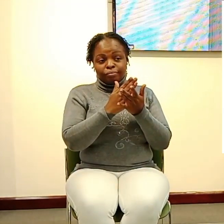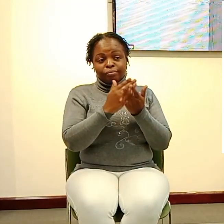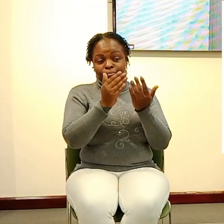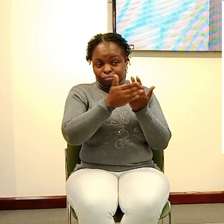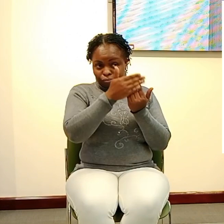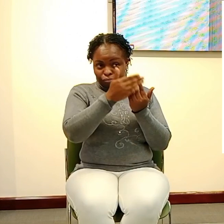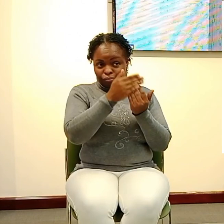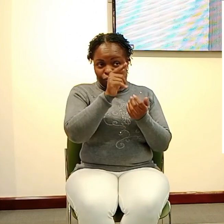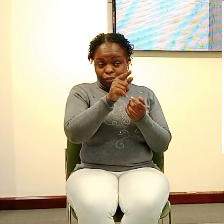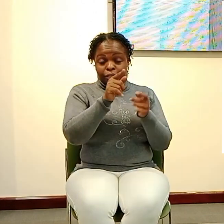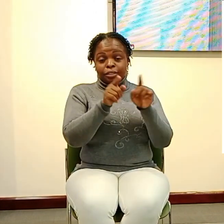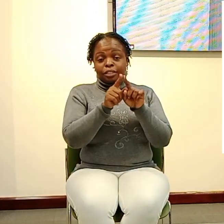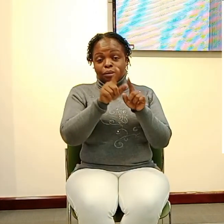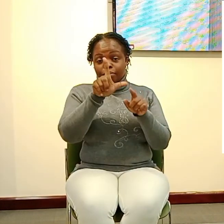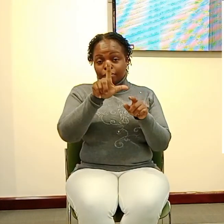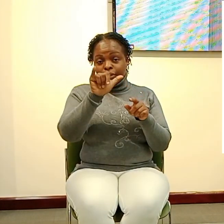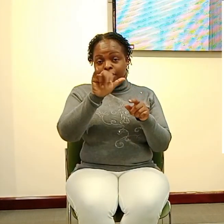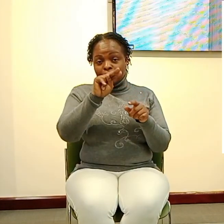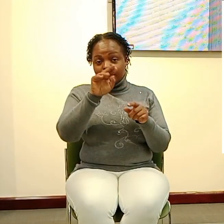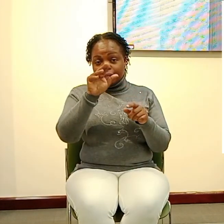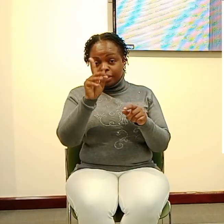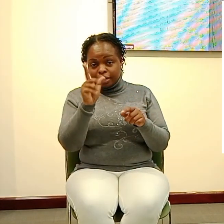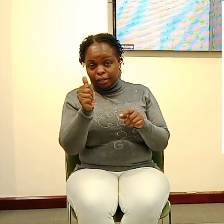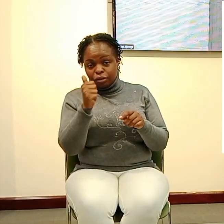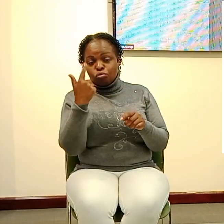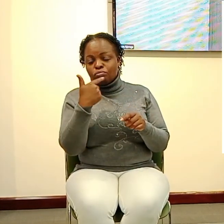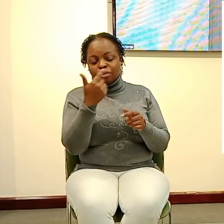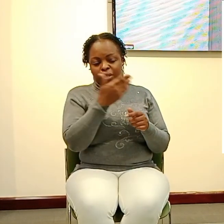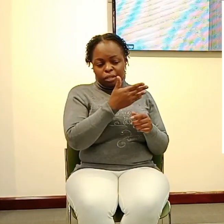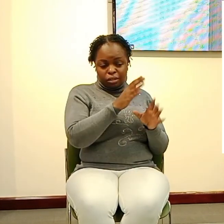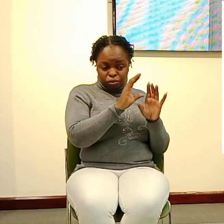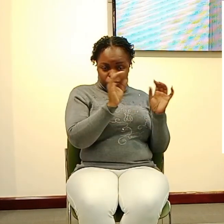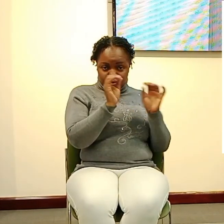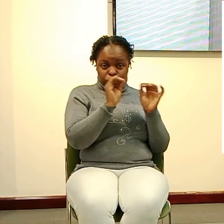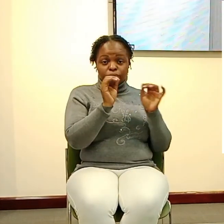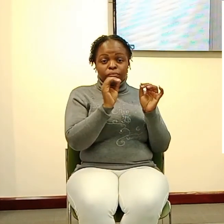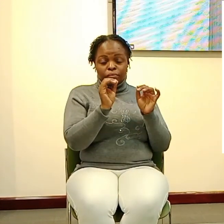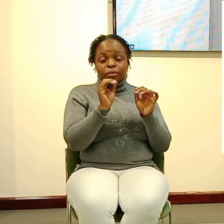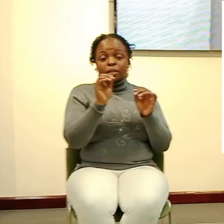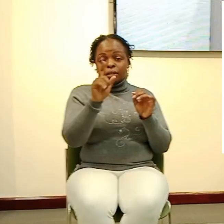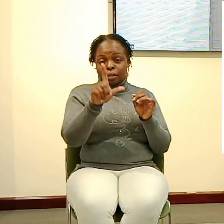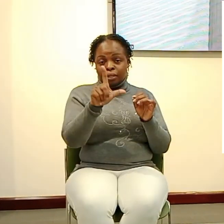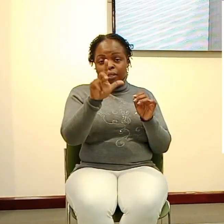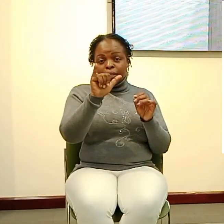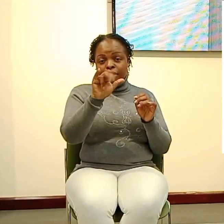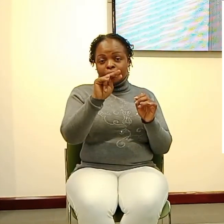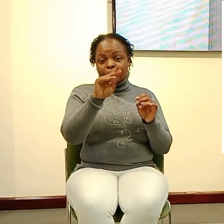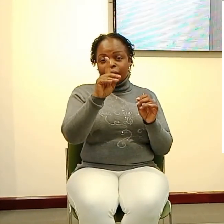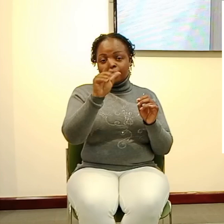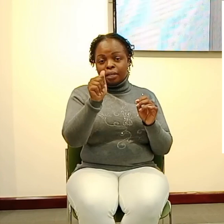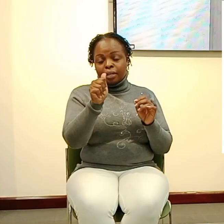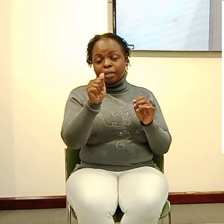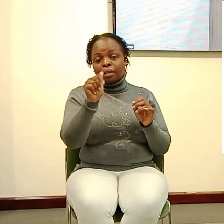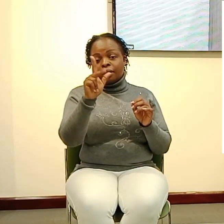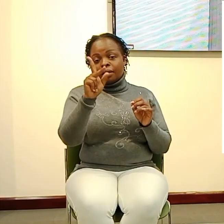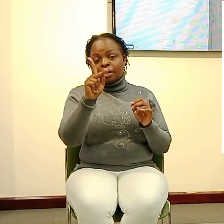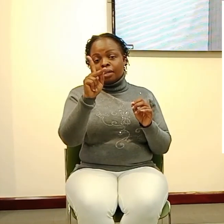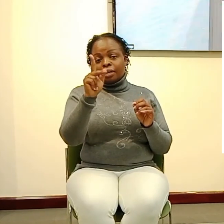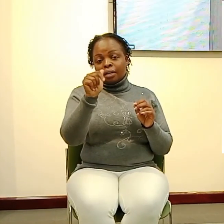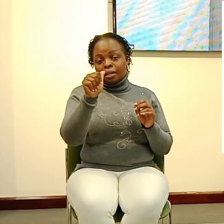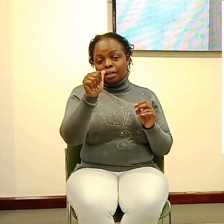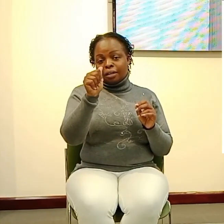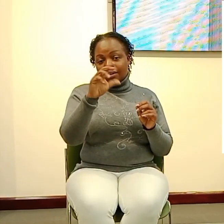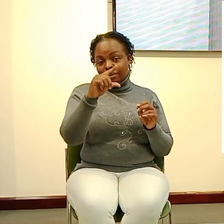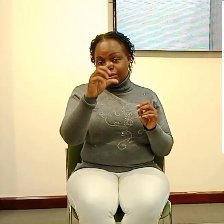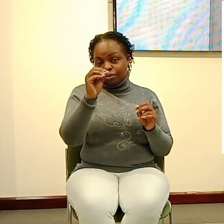not here, who we also want to recognize in absentia, Linda Kagota, who is also from Global Affairs Canada.